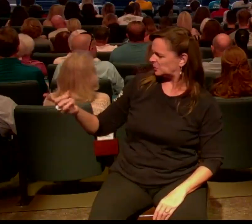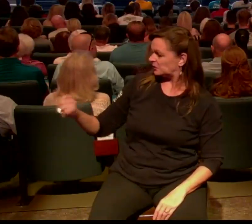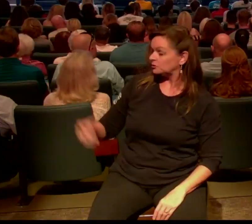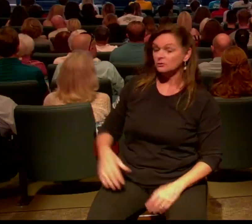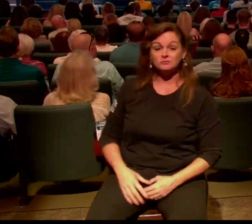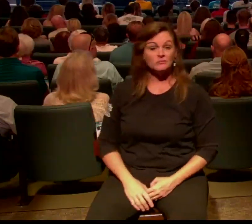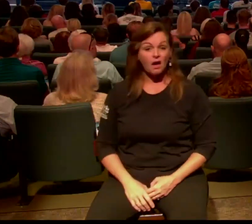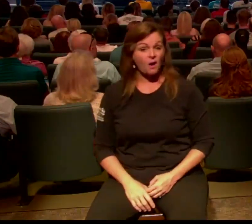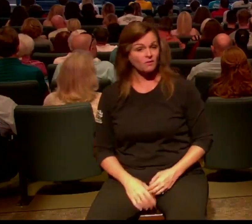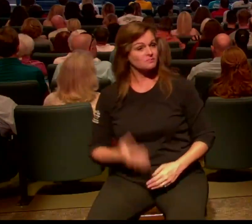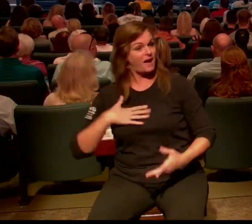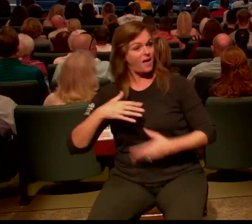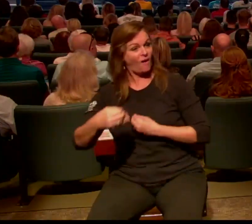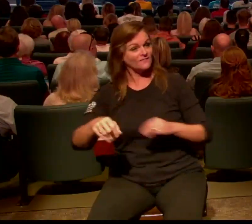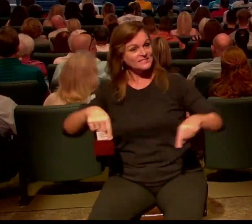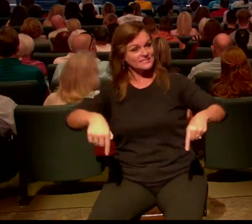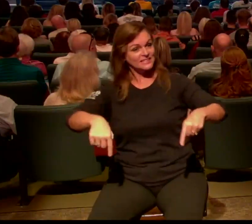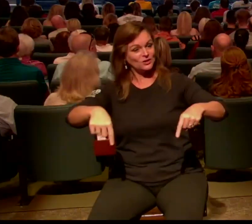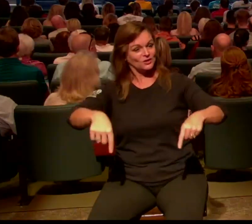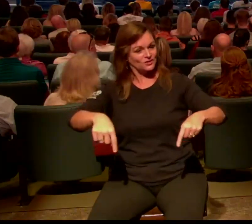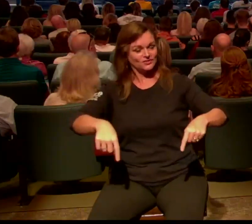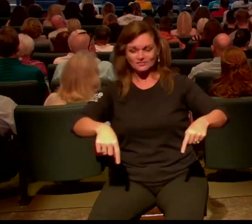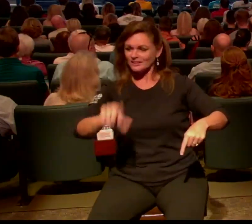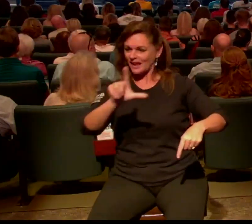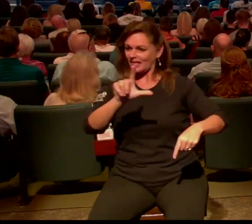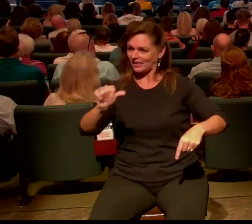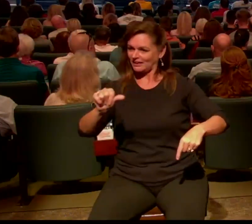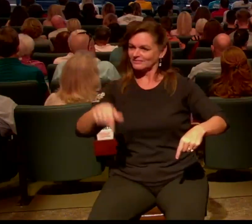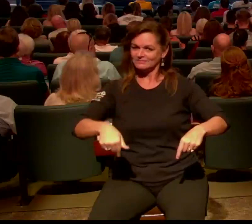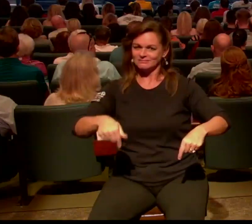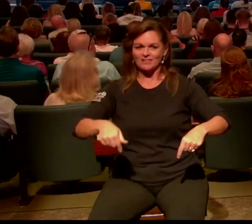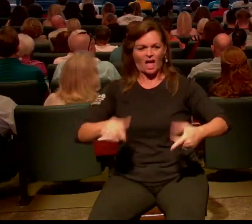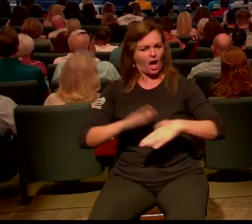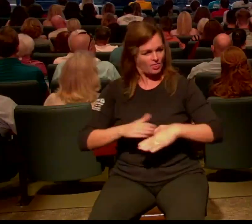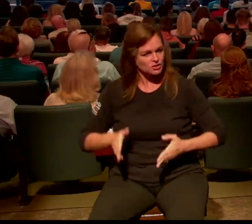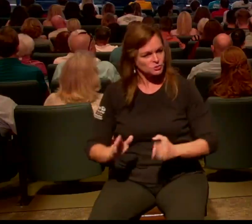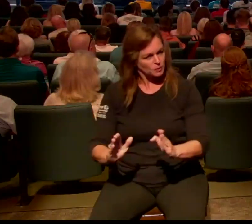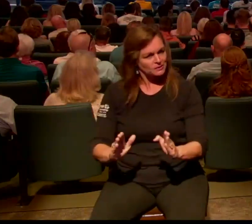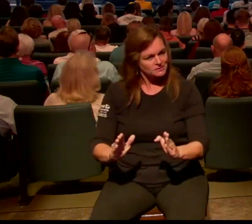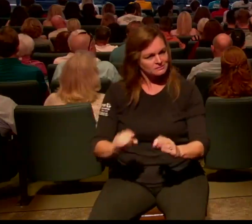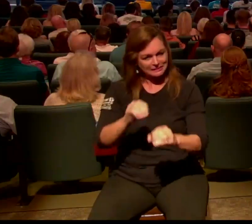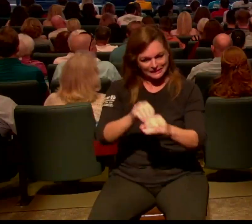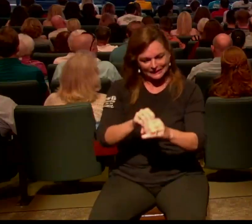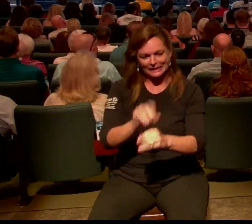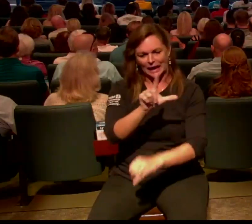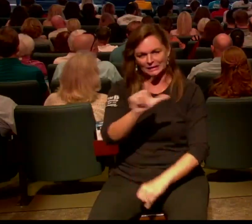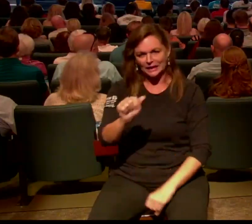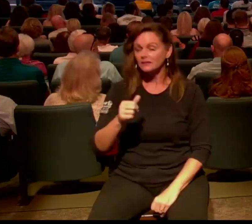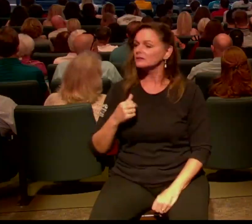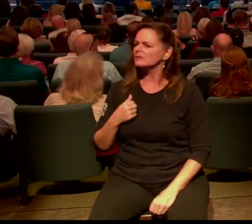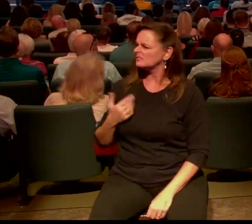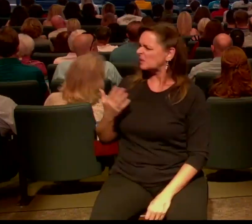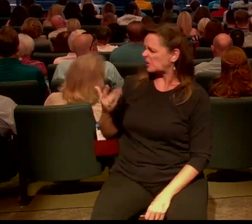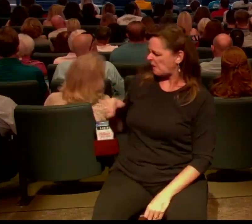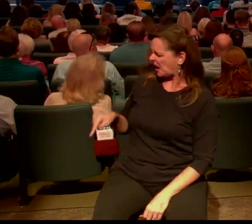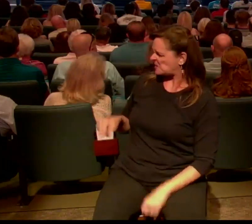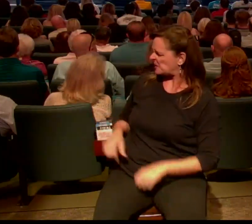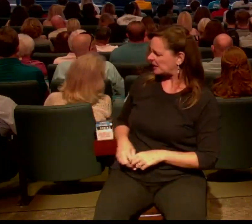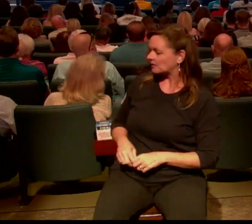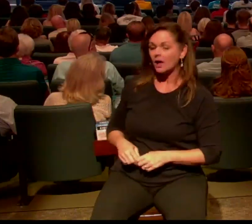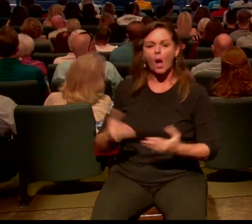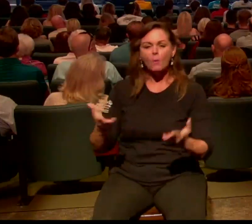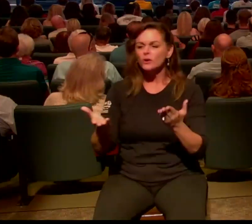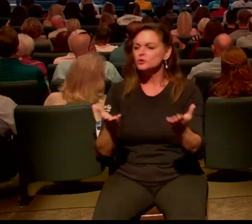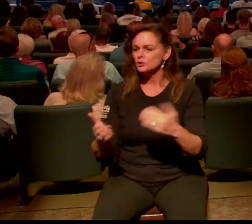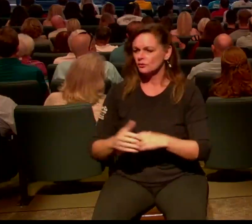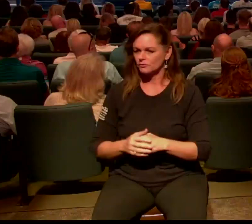well, this is my office. This is where I want to work. And well, what are you doing here? Well, I want to serve people. I want to